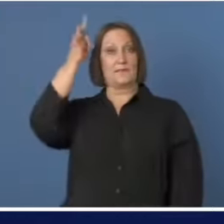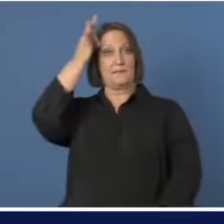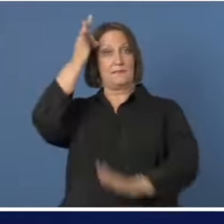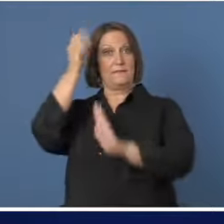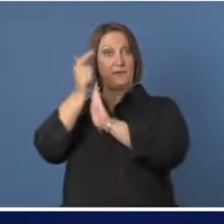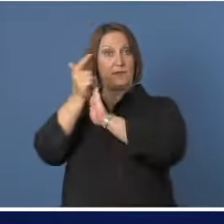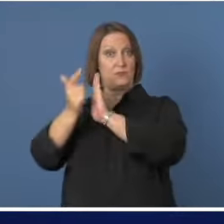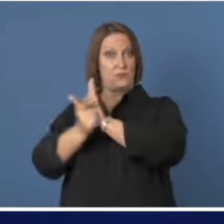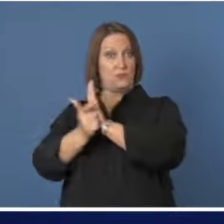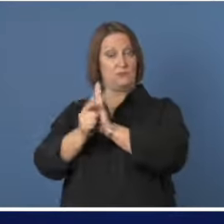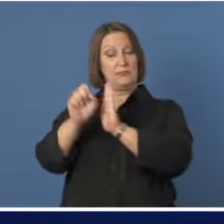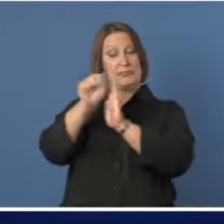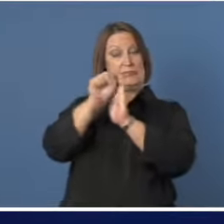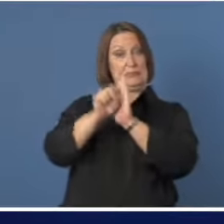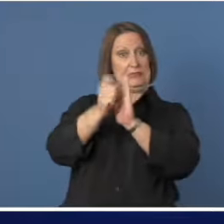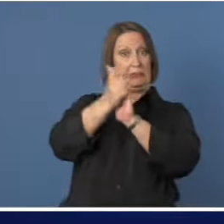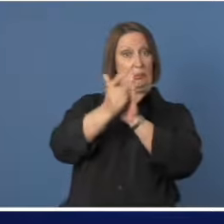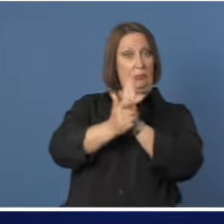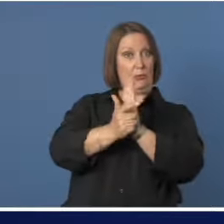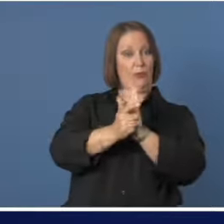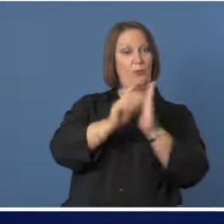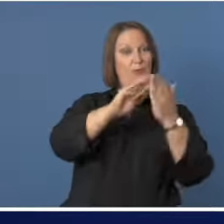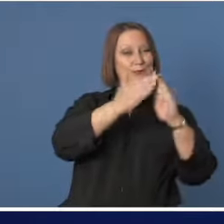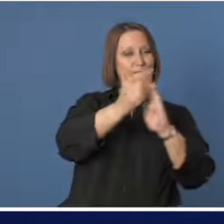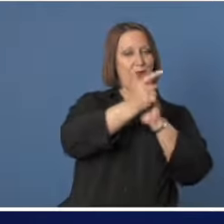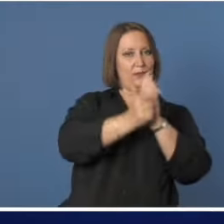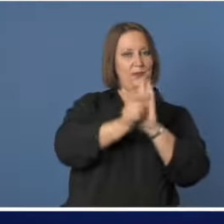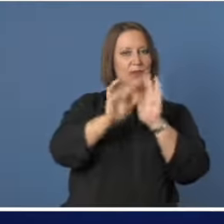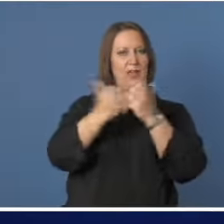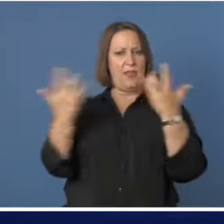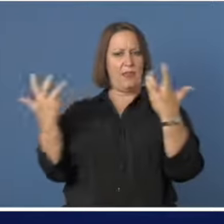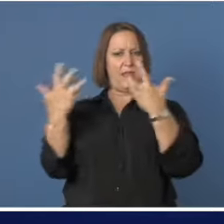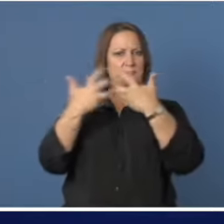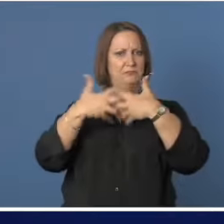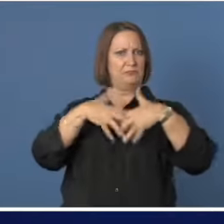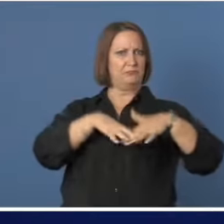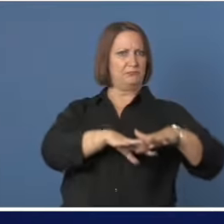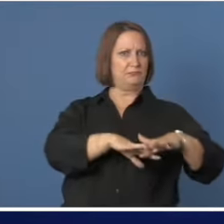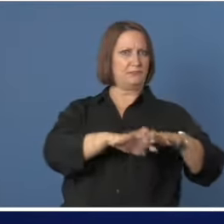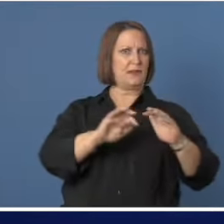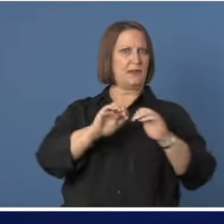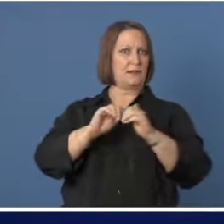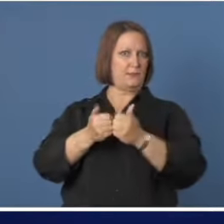Interplay between federal and state or local laws.